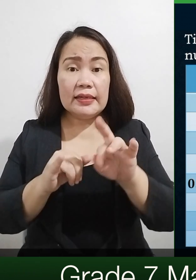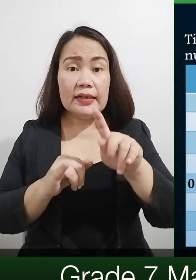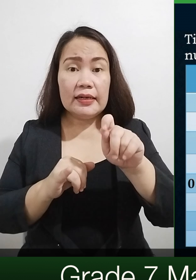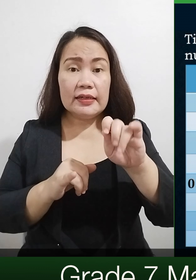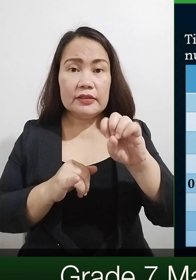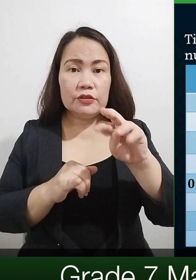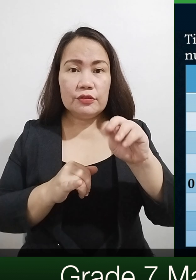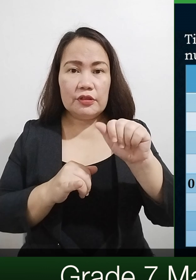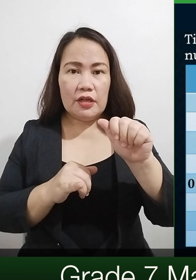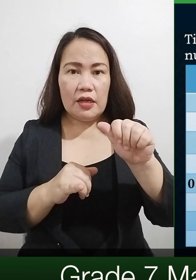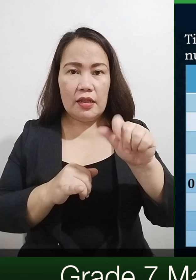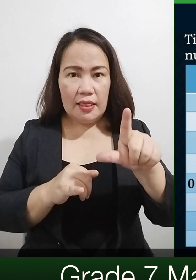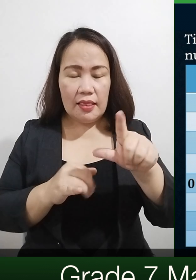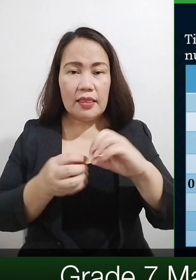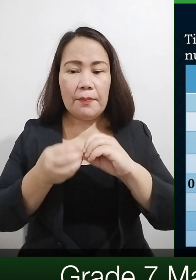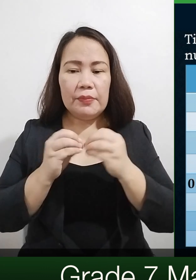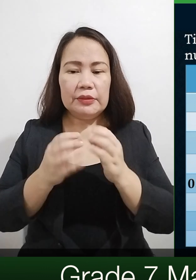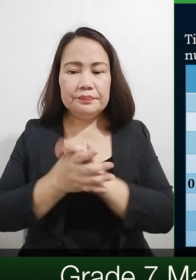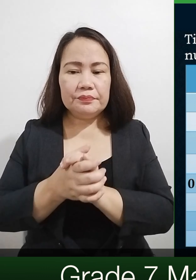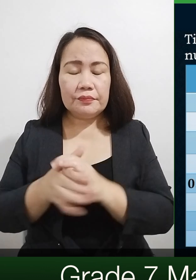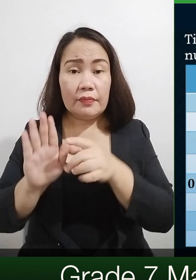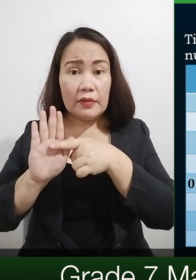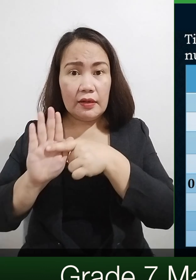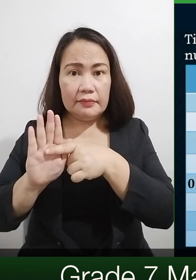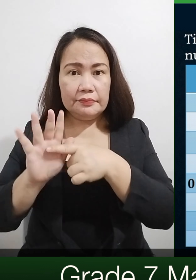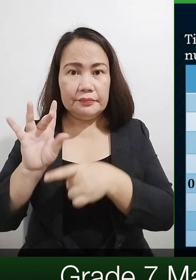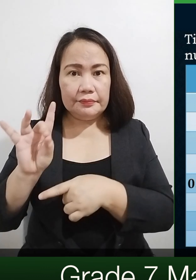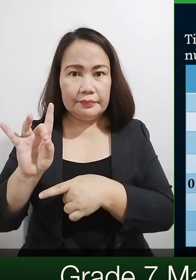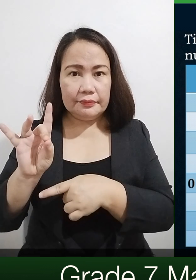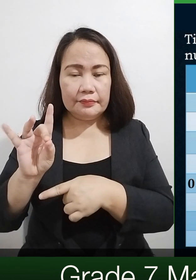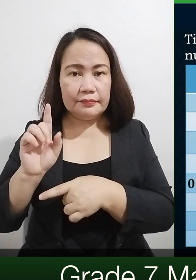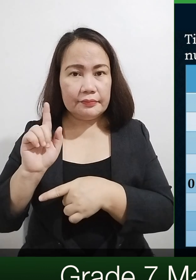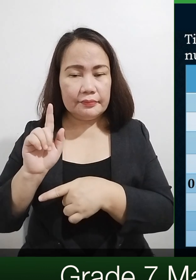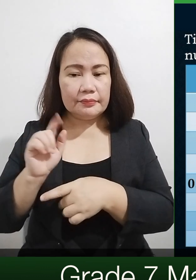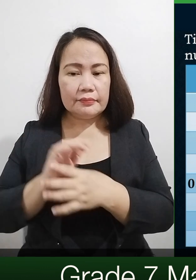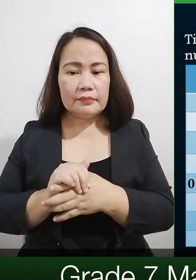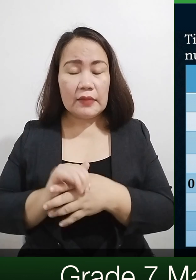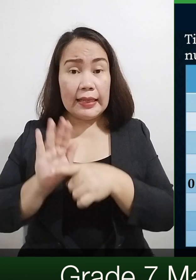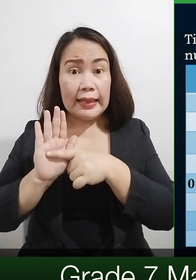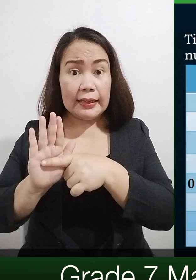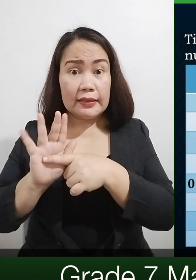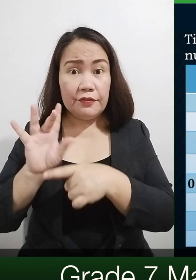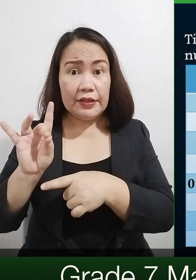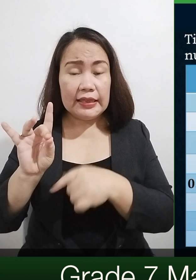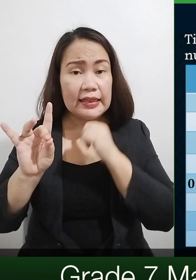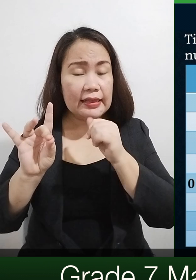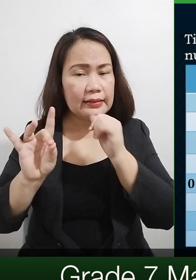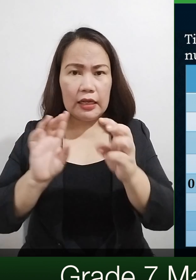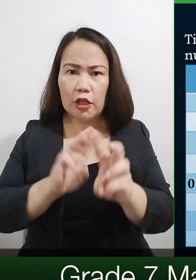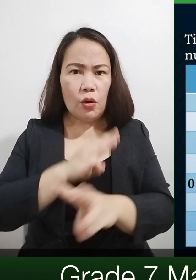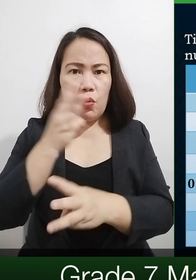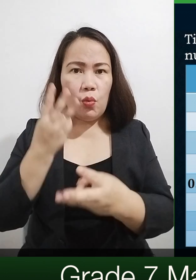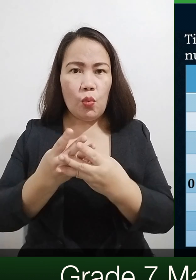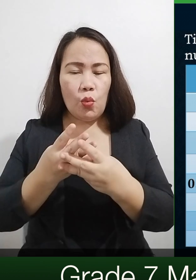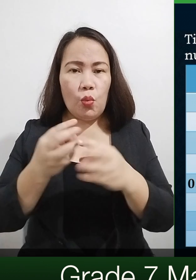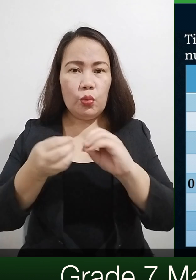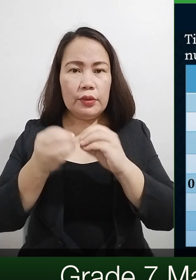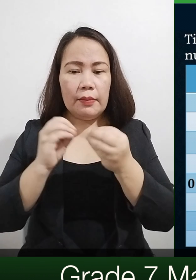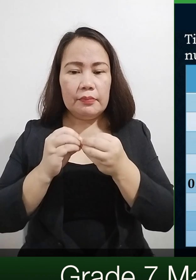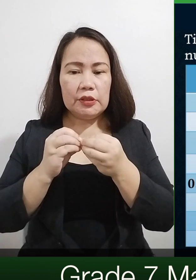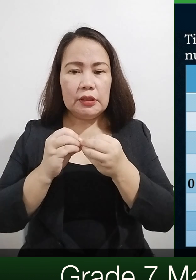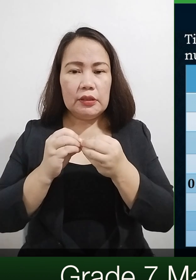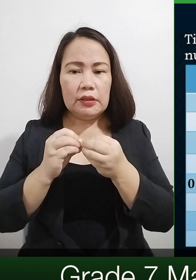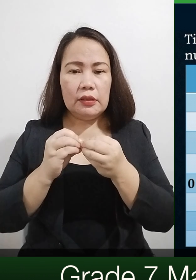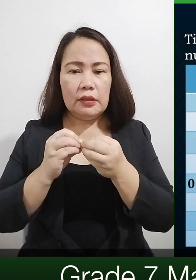number. Next, negative 8. So, negative 8 is not a whole number. This is